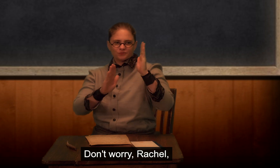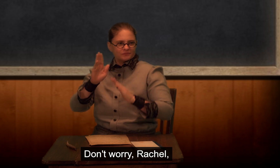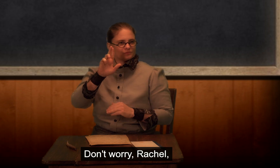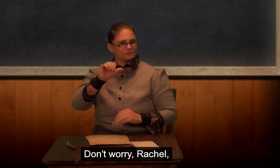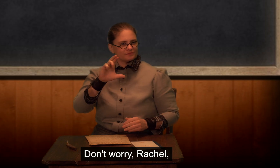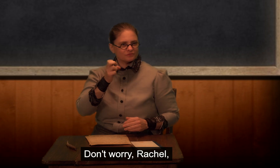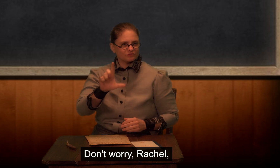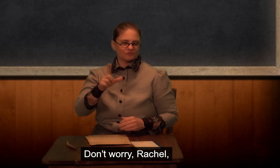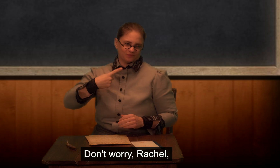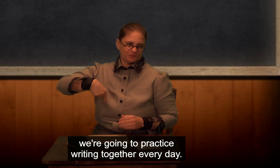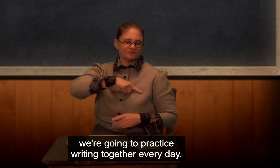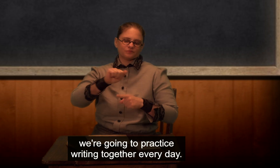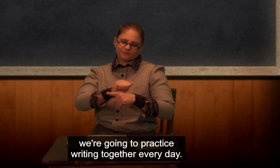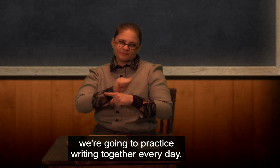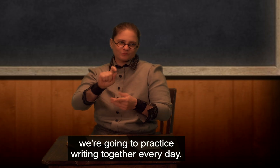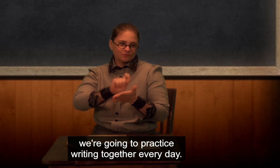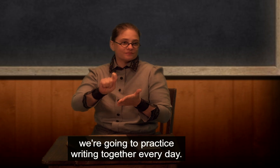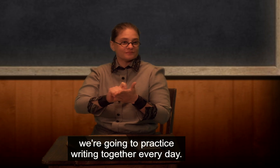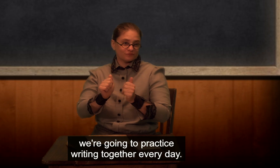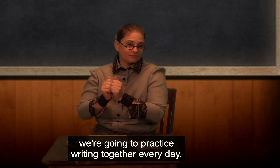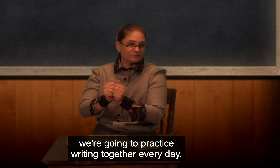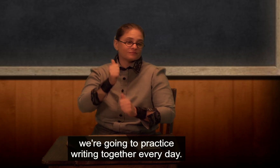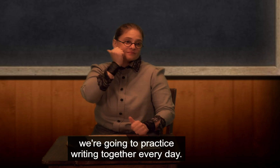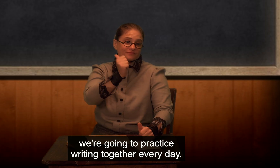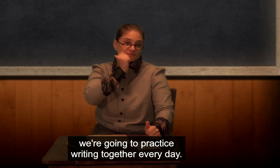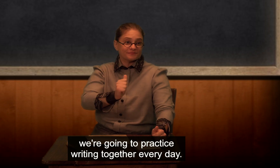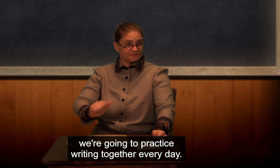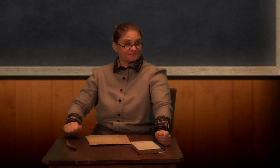Don't worry, Rachel. We're going to practice writing together every day.